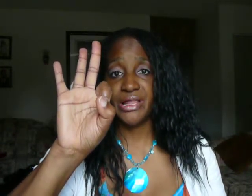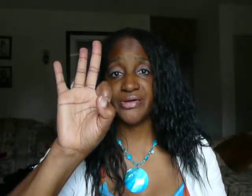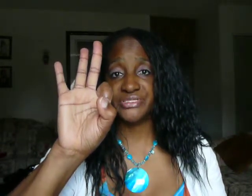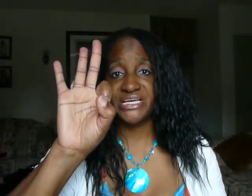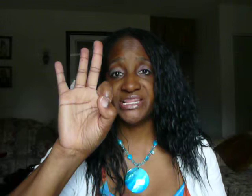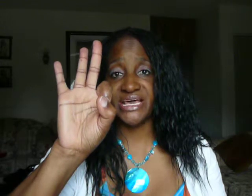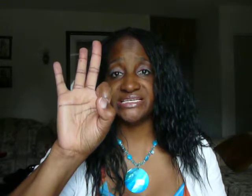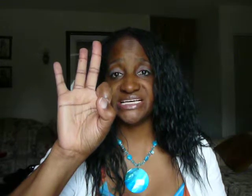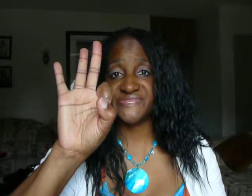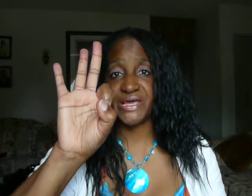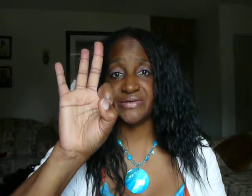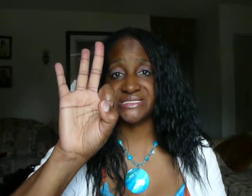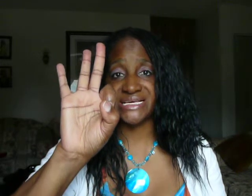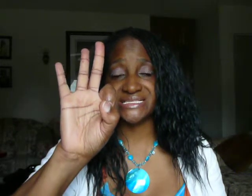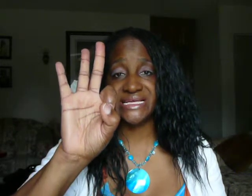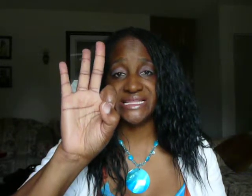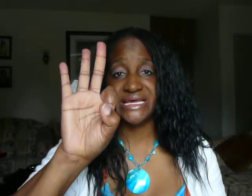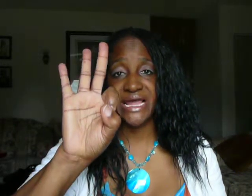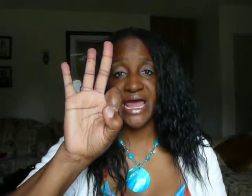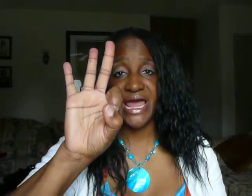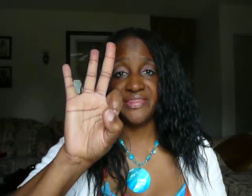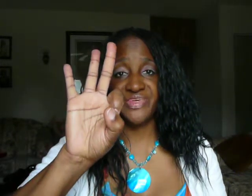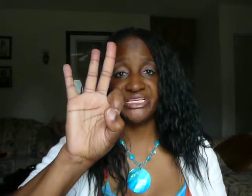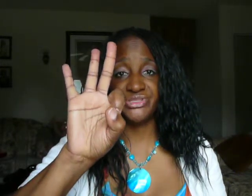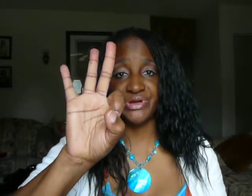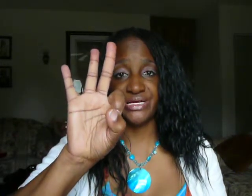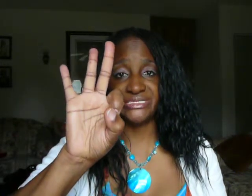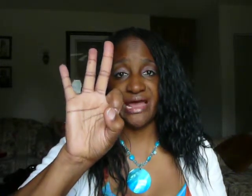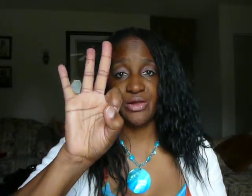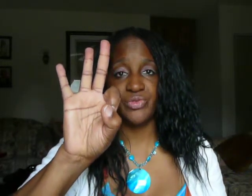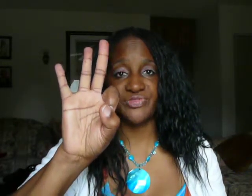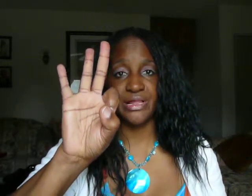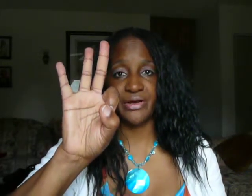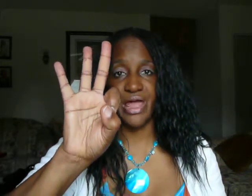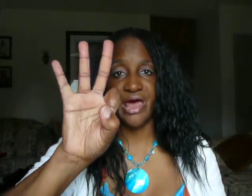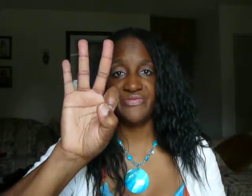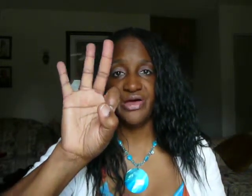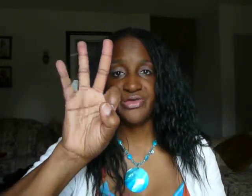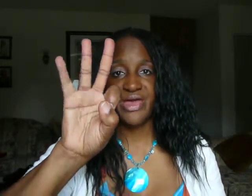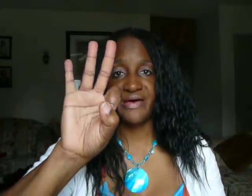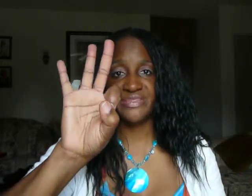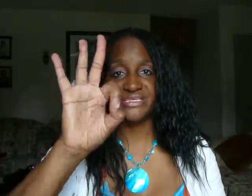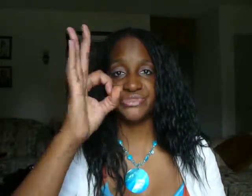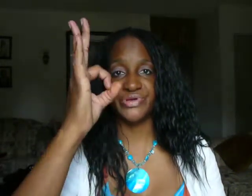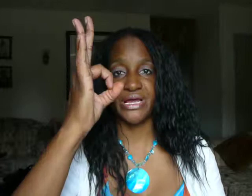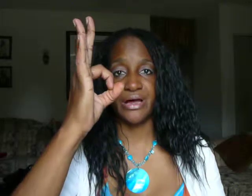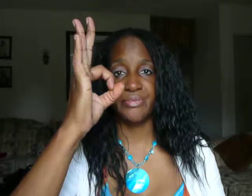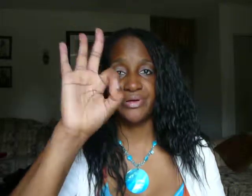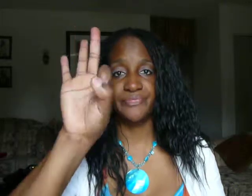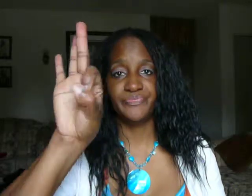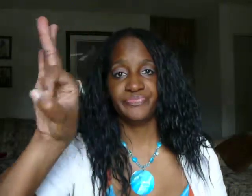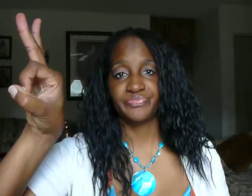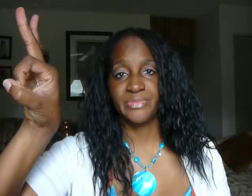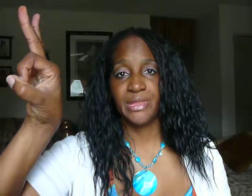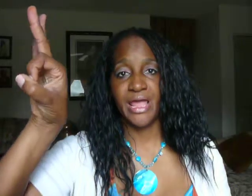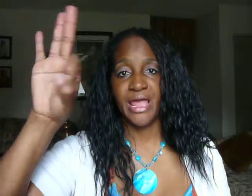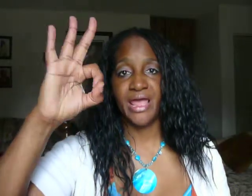letter D, the index finger is extended, and these three are down. With the letter F, you have these three up, and